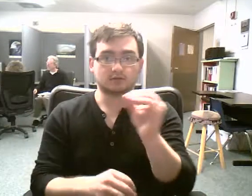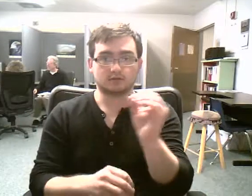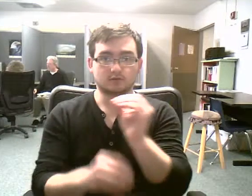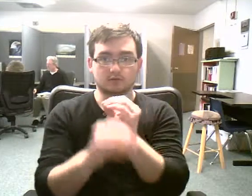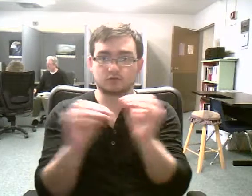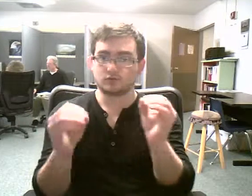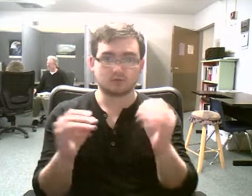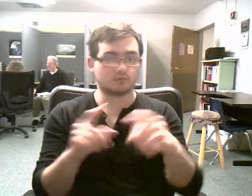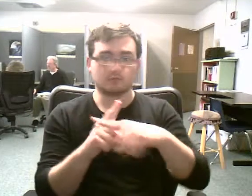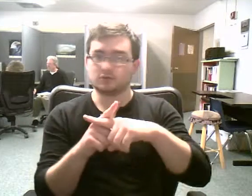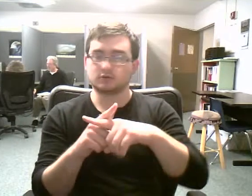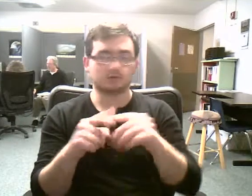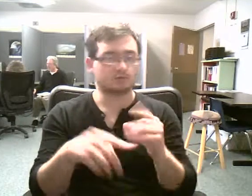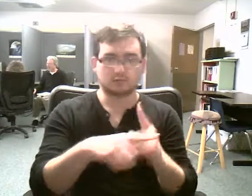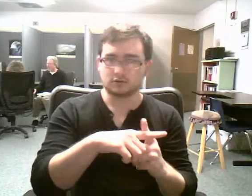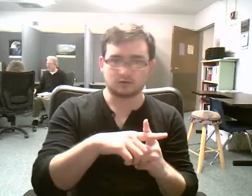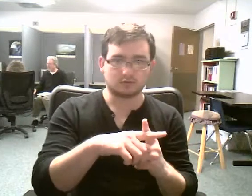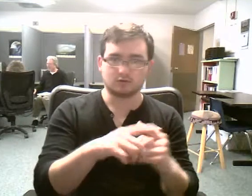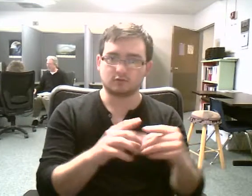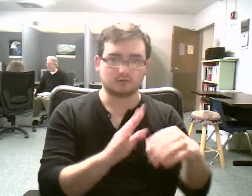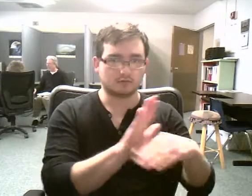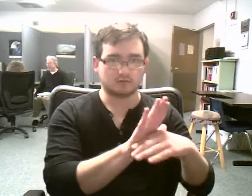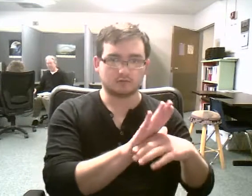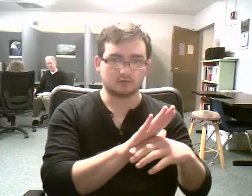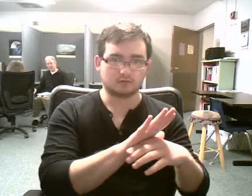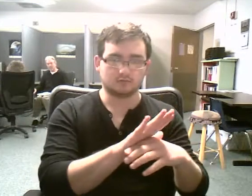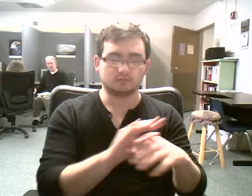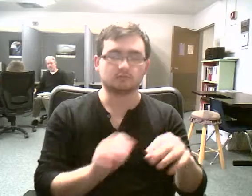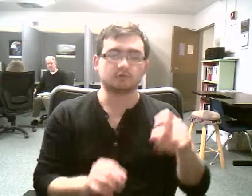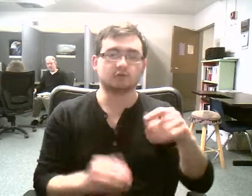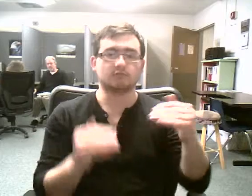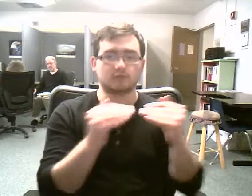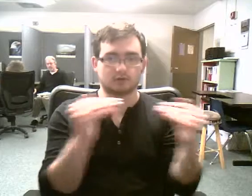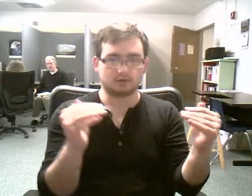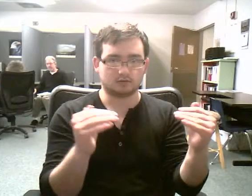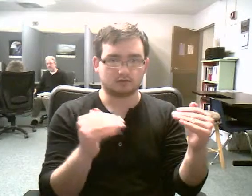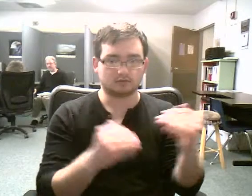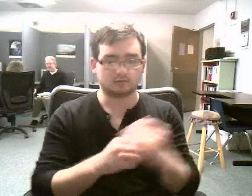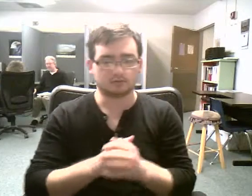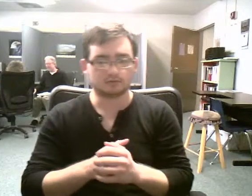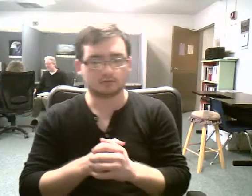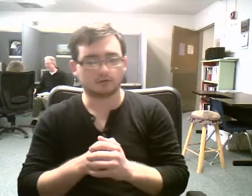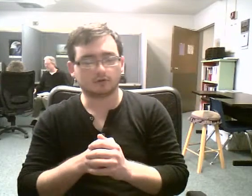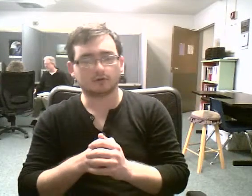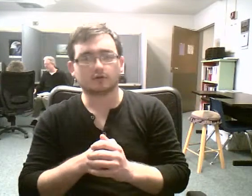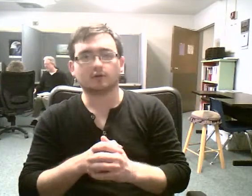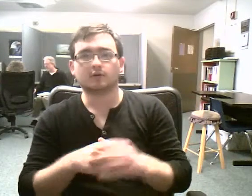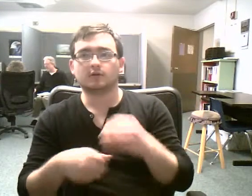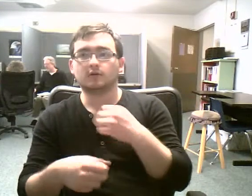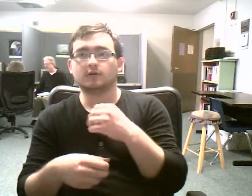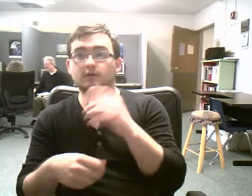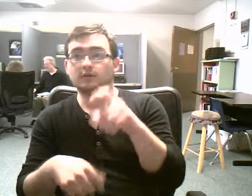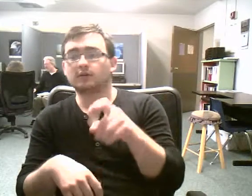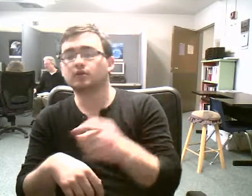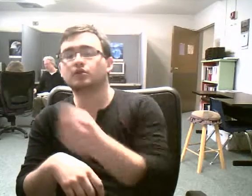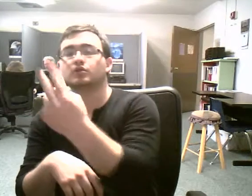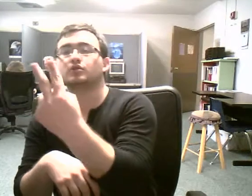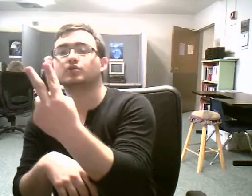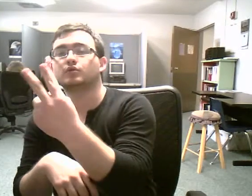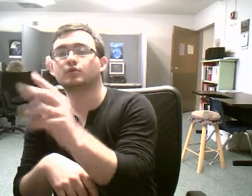need to put a 2 in front of the KCl. That gives me 2 formula units of KCl, 2 potassiums, 2 chlorines,